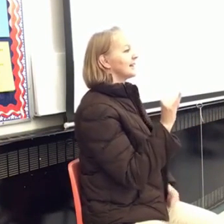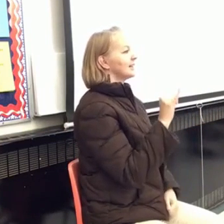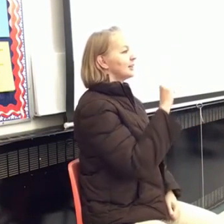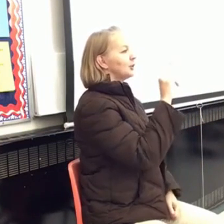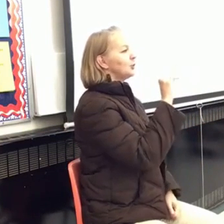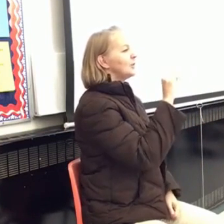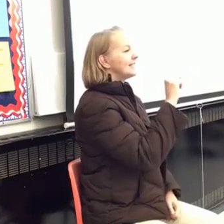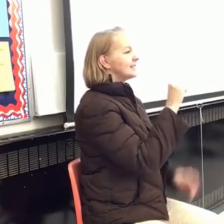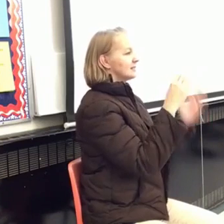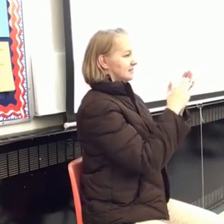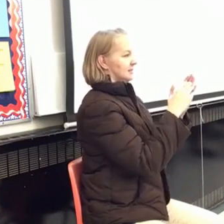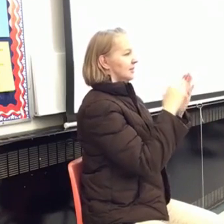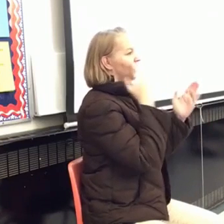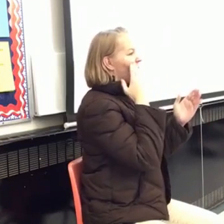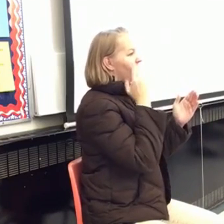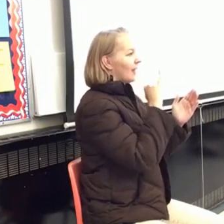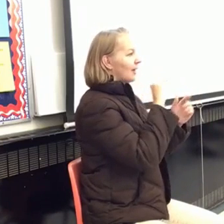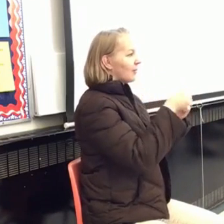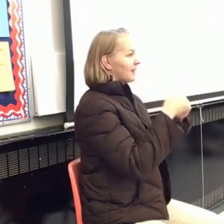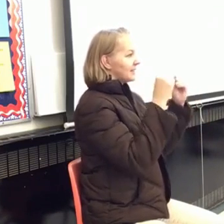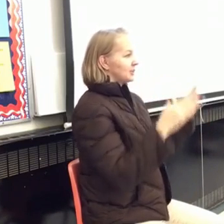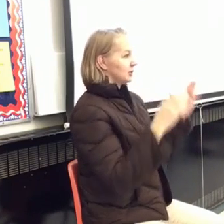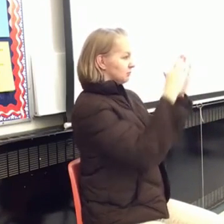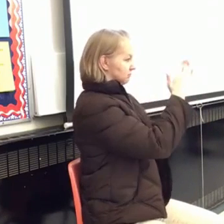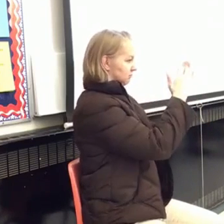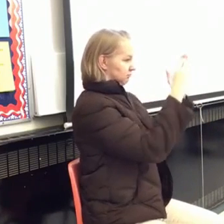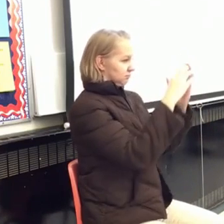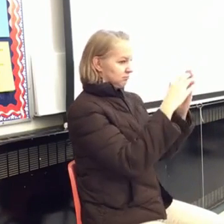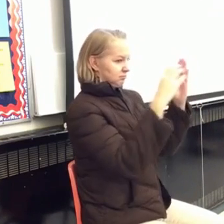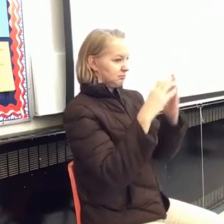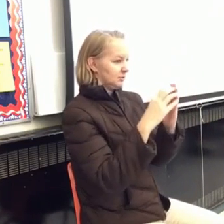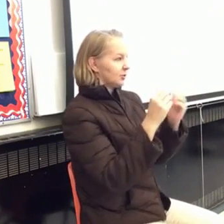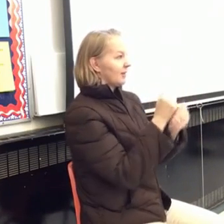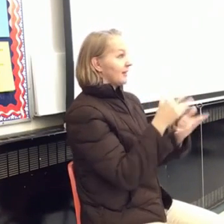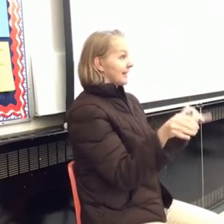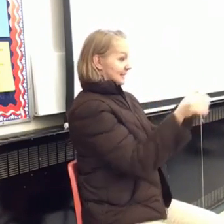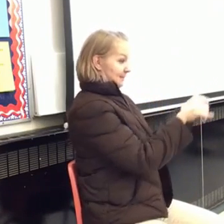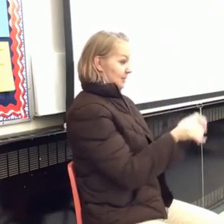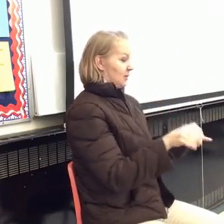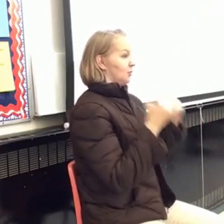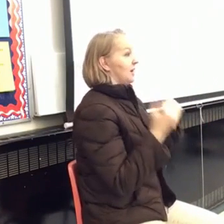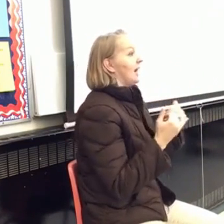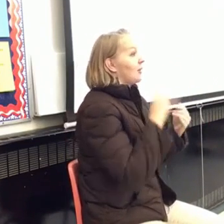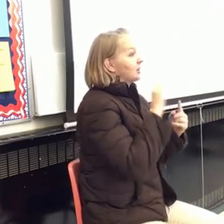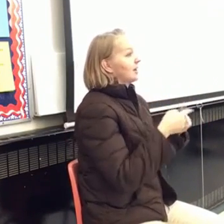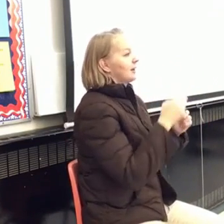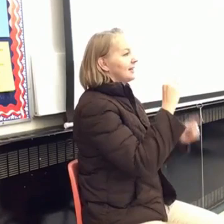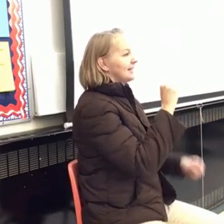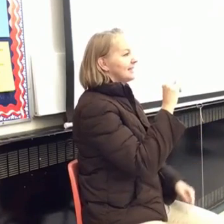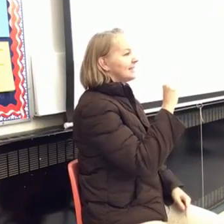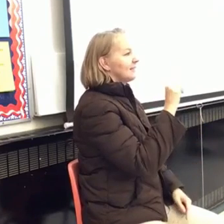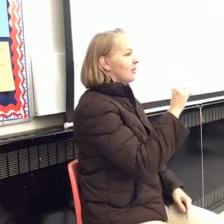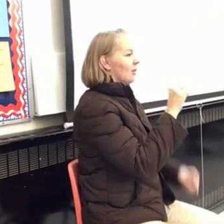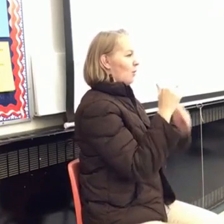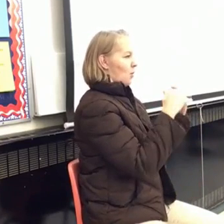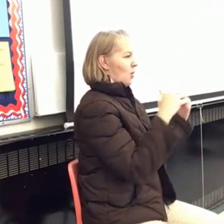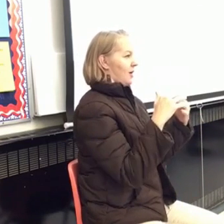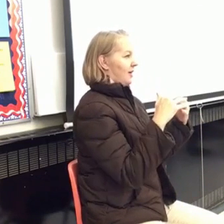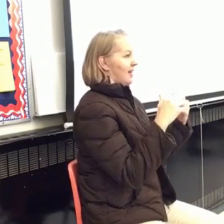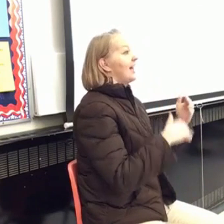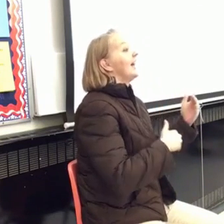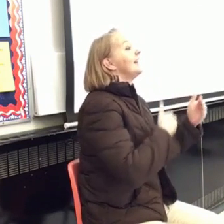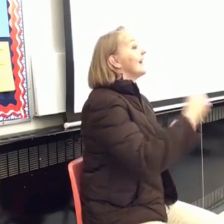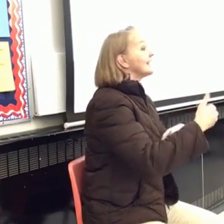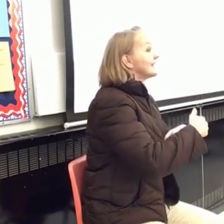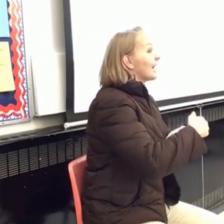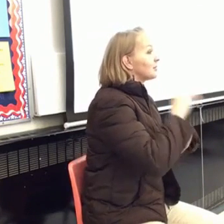So it's like when your teacher teaches you a unit, it's like everything is similar. So this time we're talking mostly about the Civil War. Or next time we'll